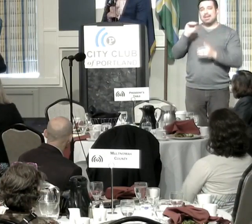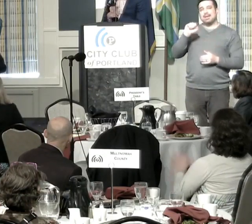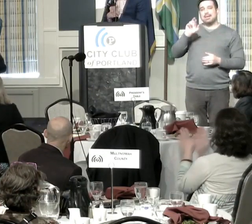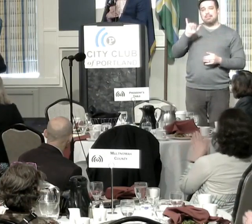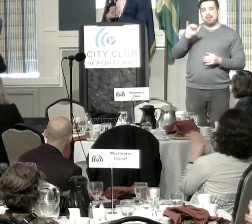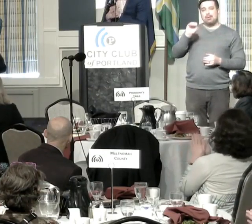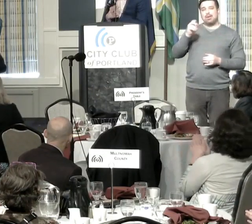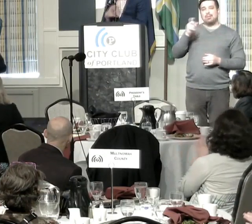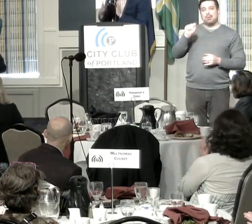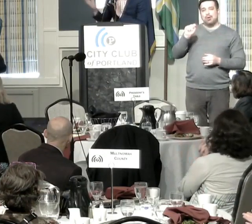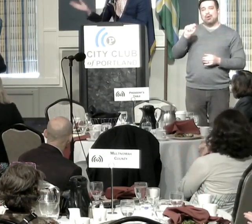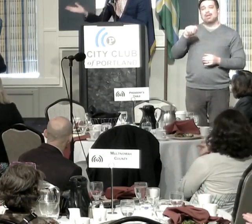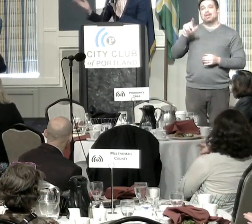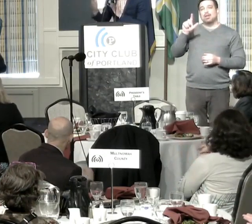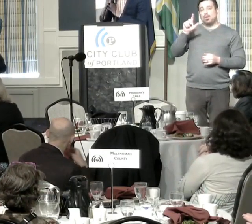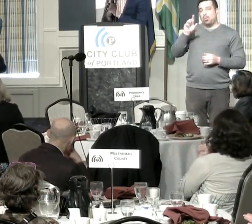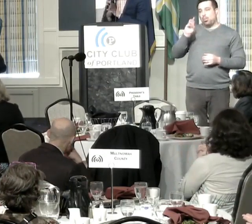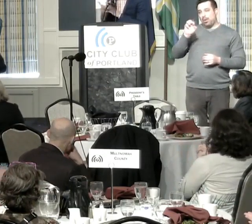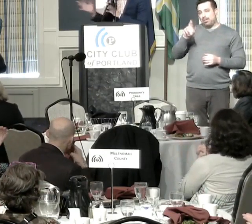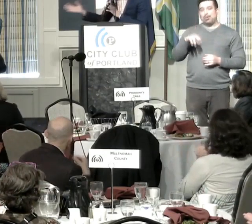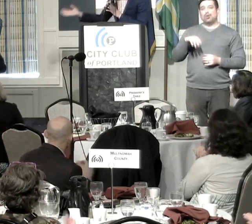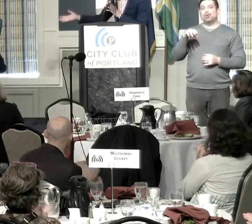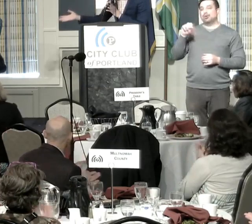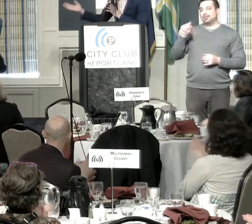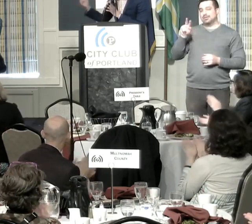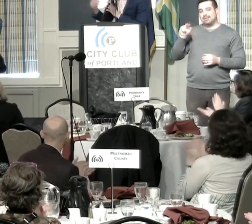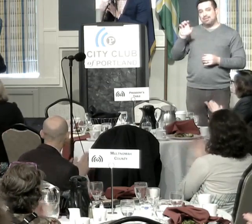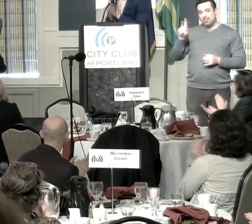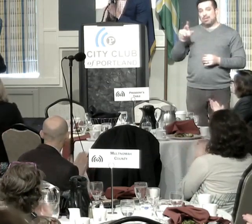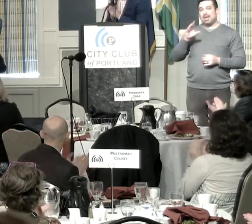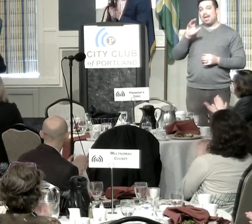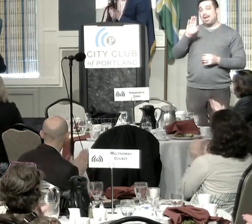Wheeler-Weber for producing today's program, Steve Novick for moderating, and Bob